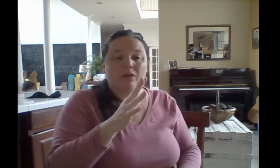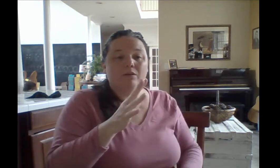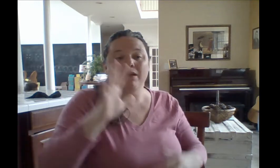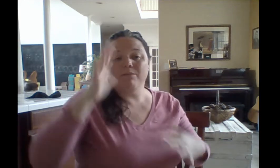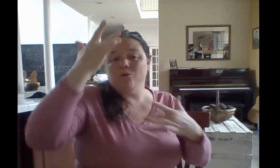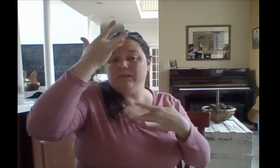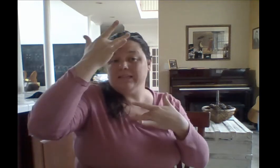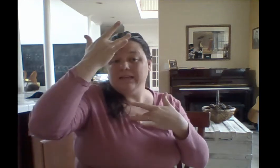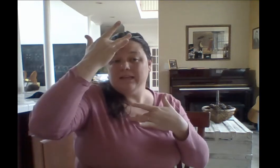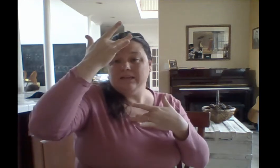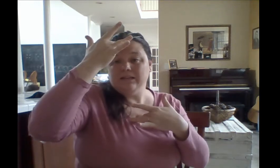Maybe you were sick.